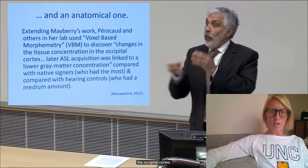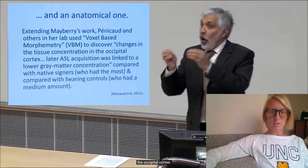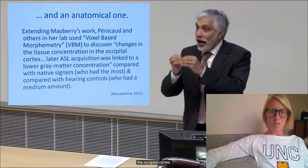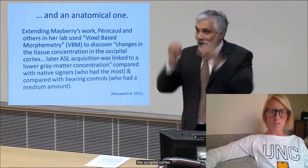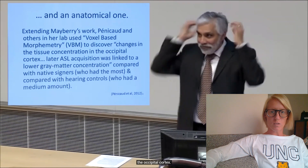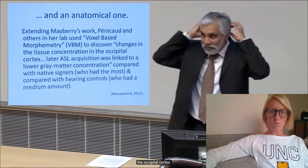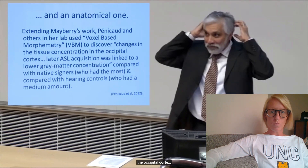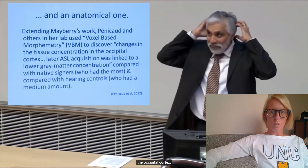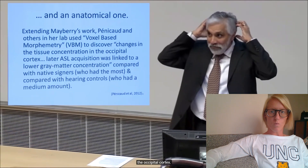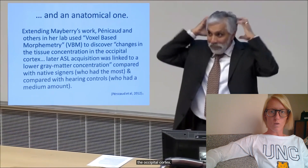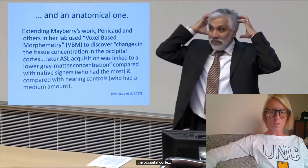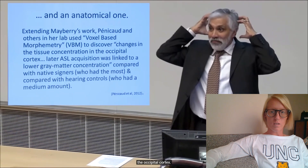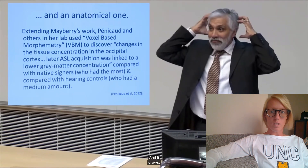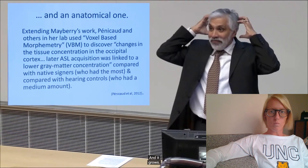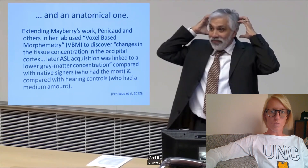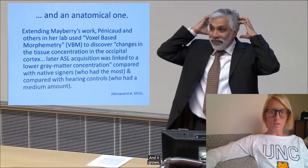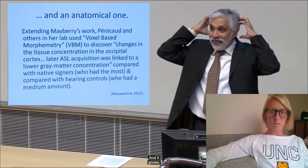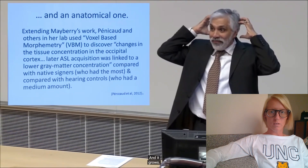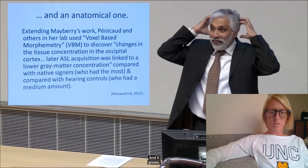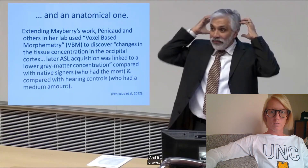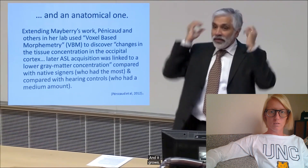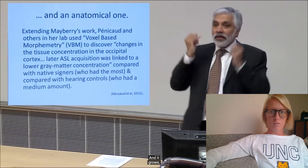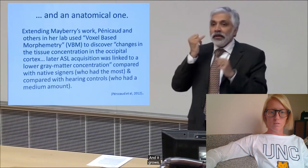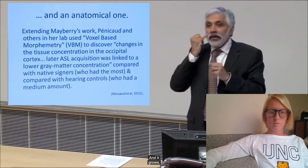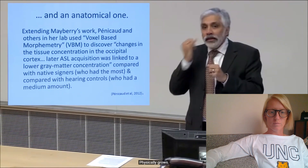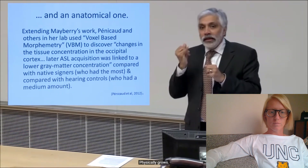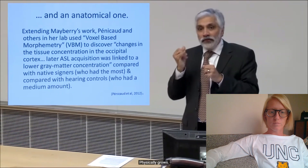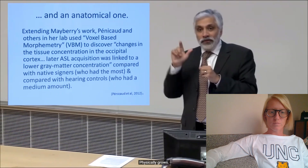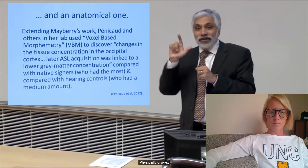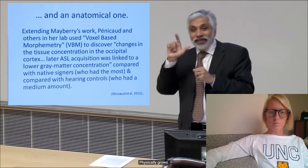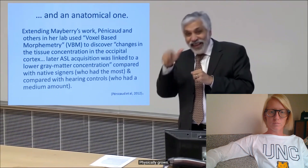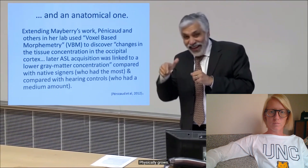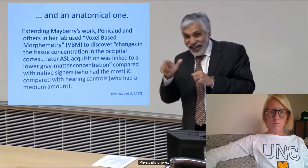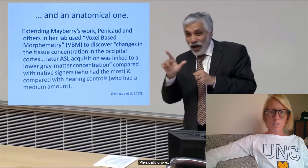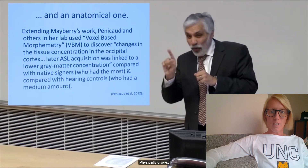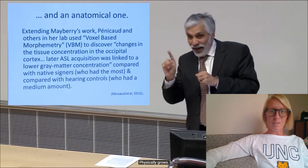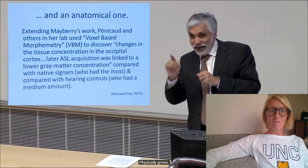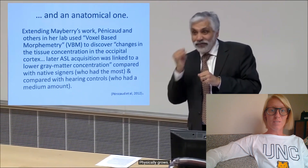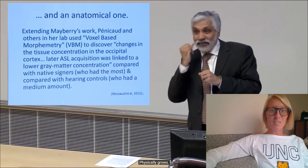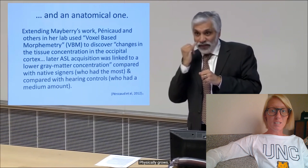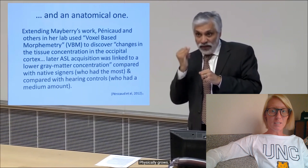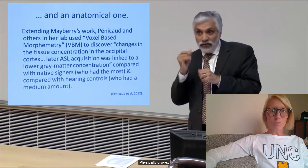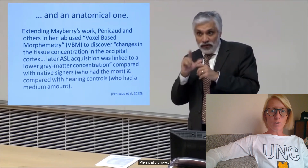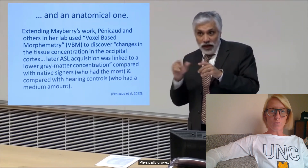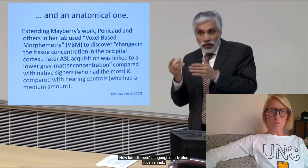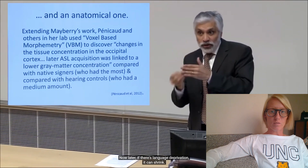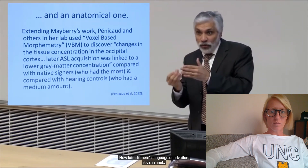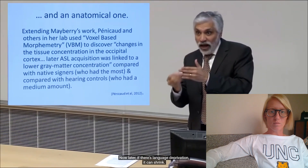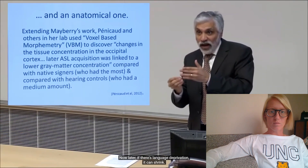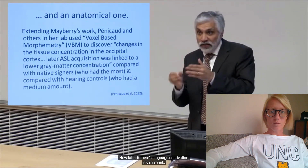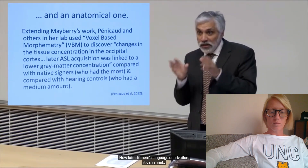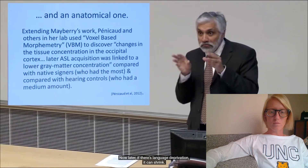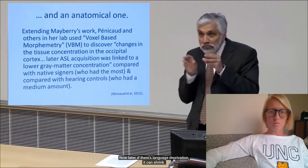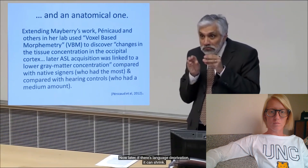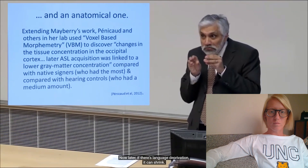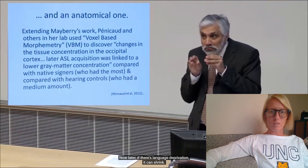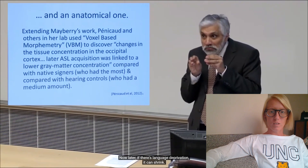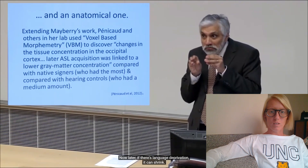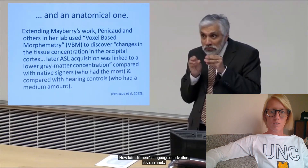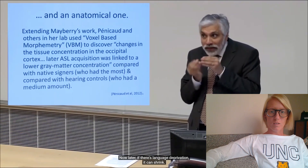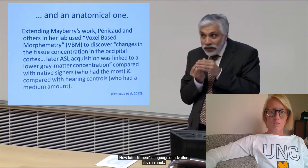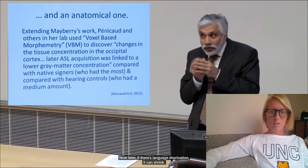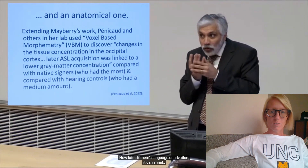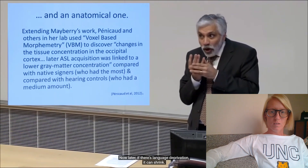language cortex. access is growing more. And it grows, physically grows. And it physically grows. Now, later, if there's